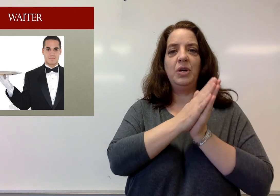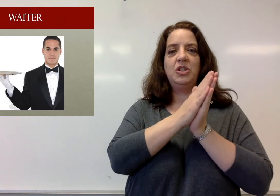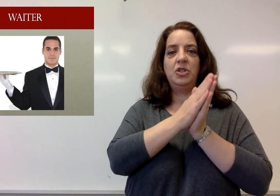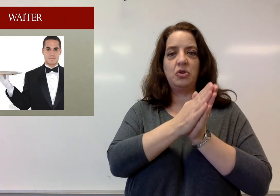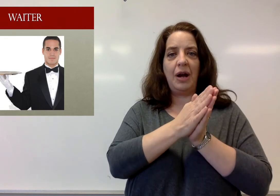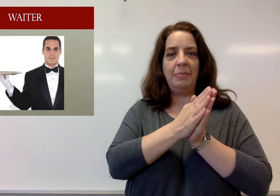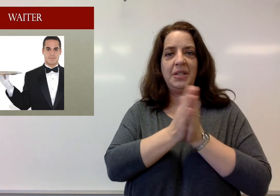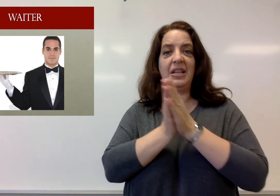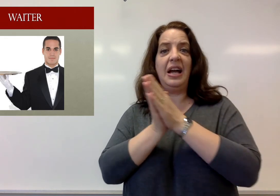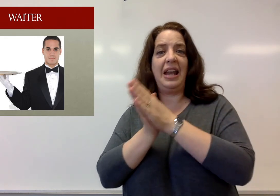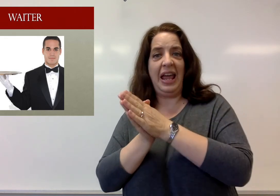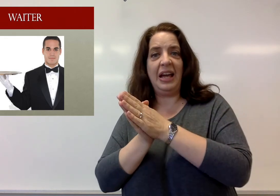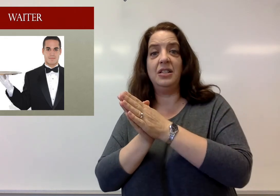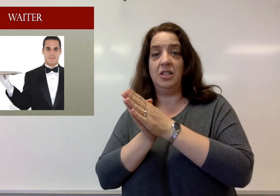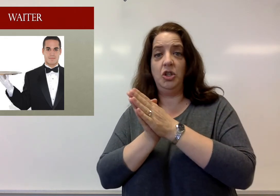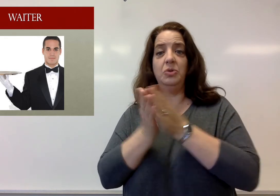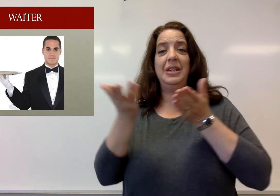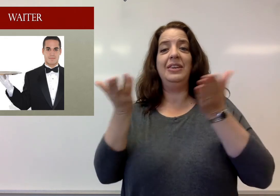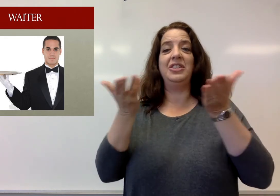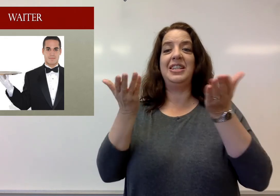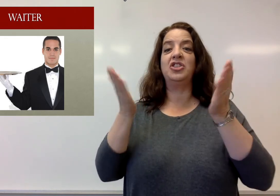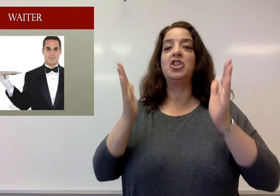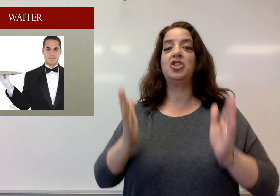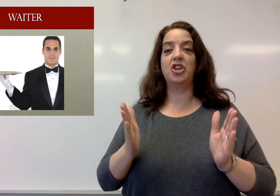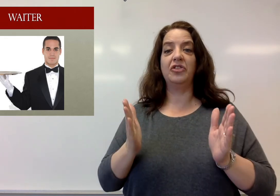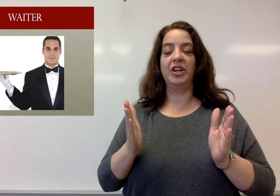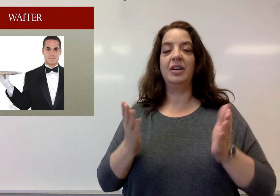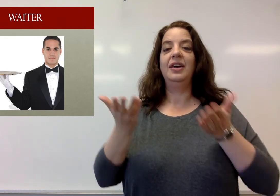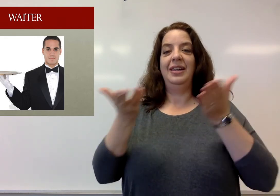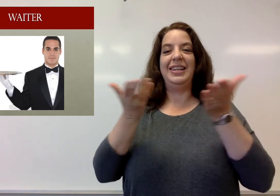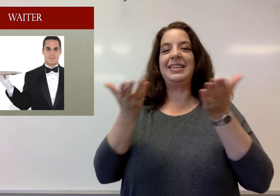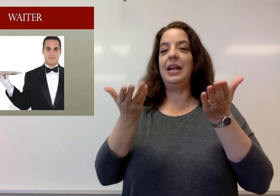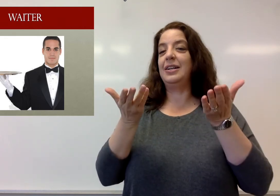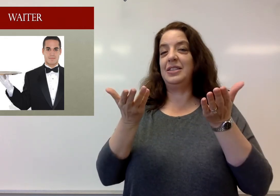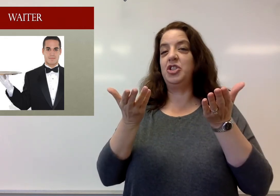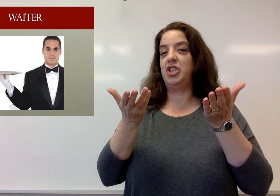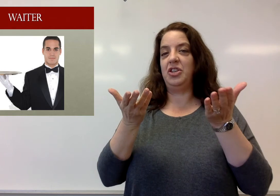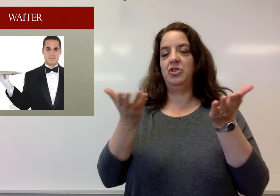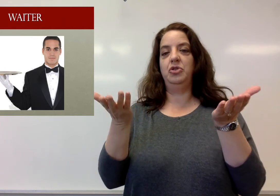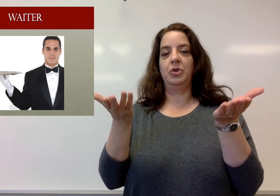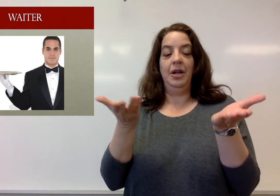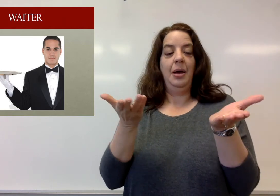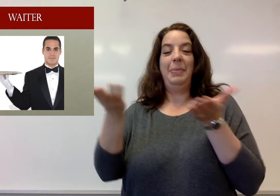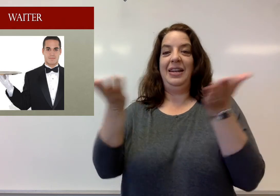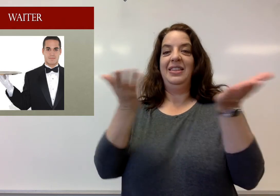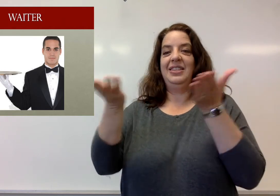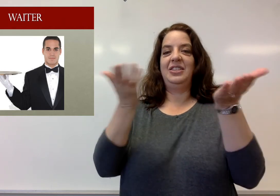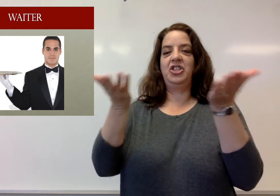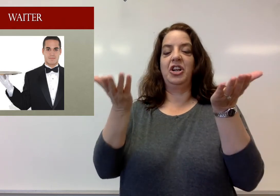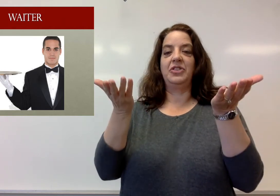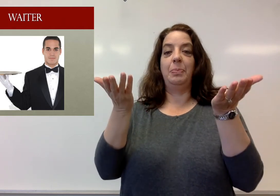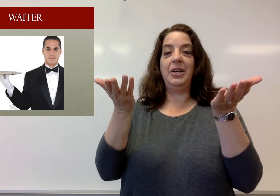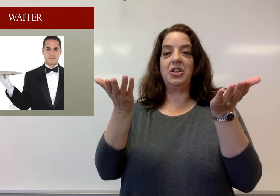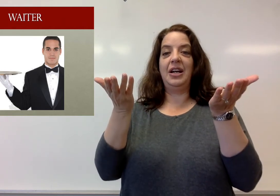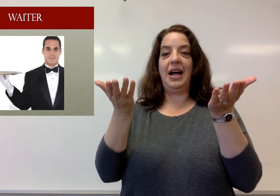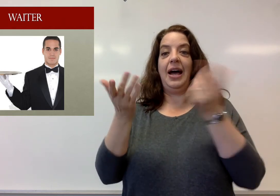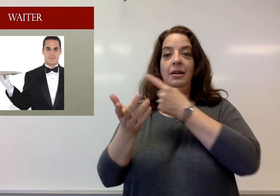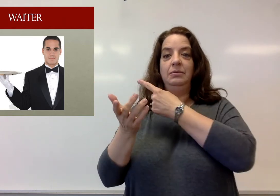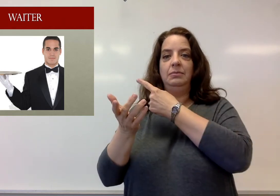to describe the sign and to use in English is server. That's kind of because it's gender neutral, but this serve. So picture a guy like